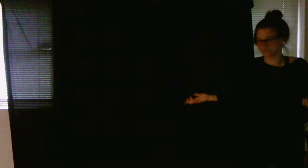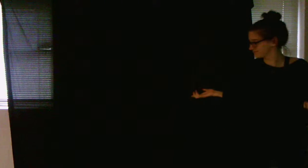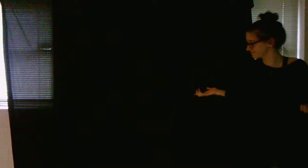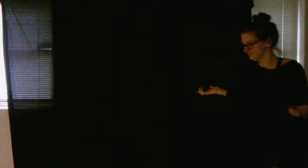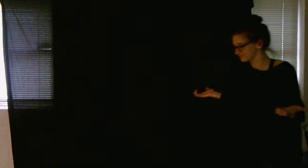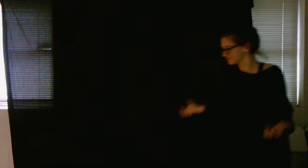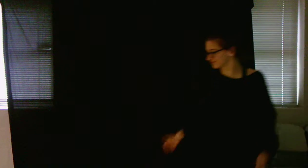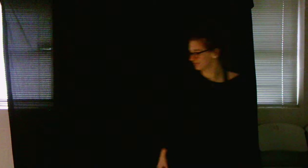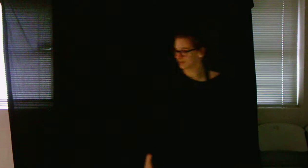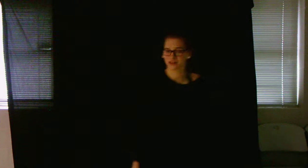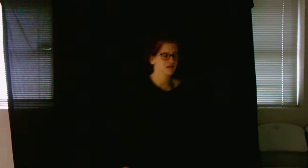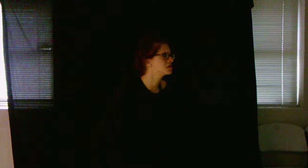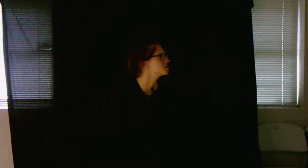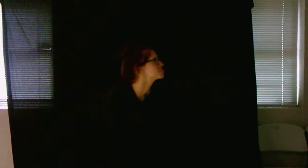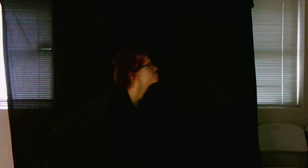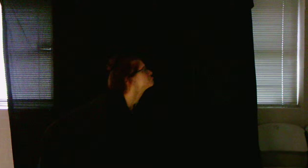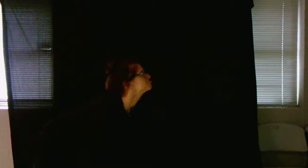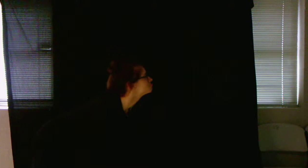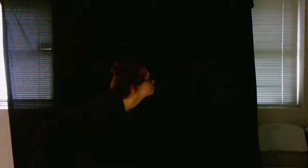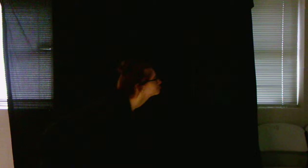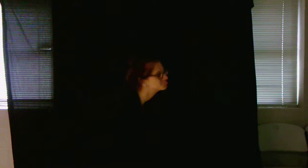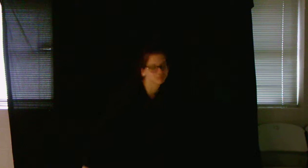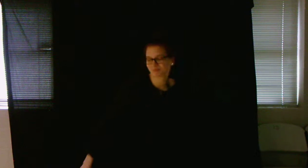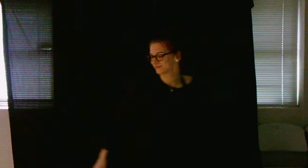You'll have to go to the store and get some muffin mix.